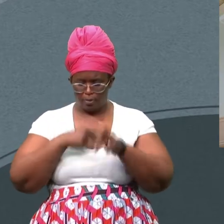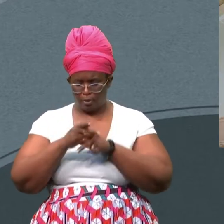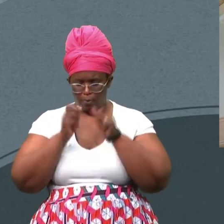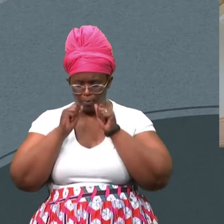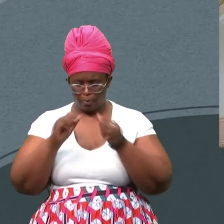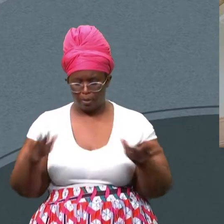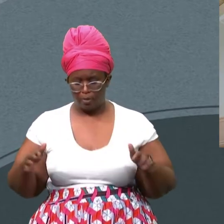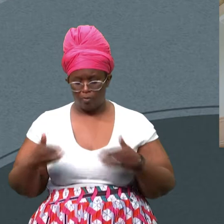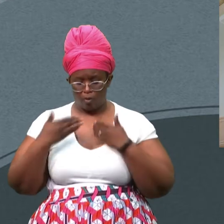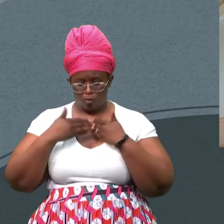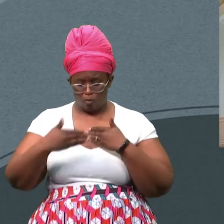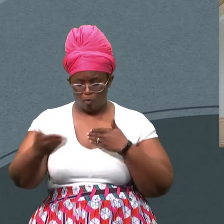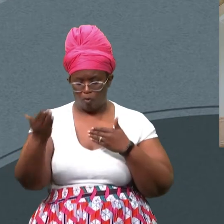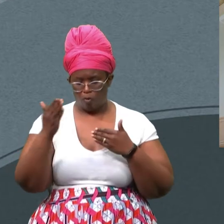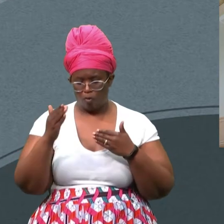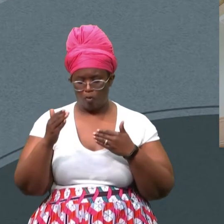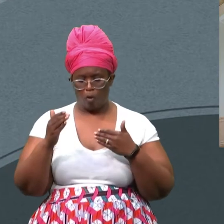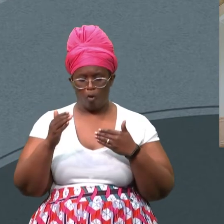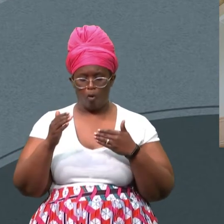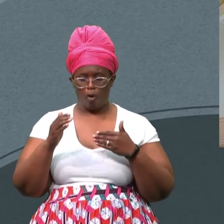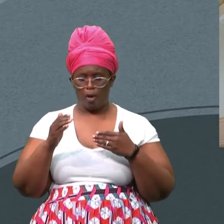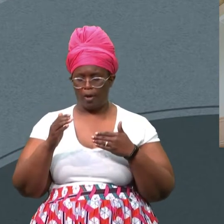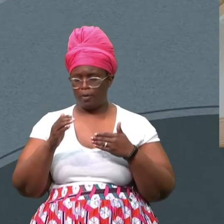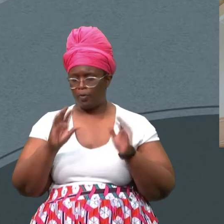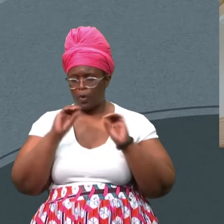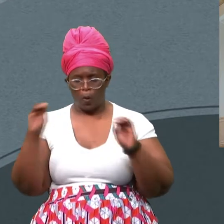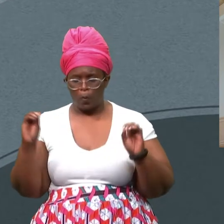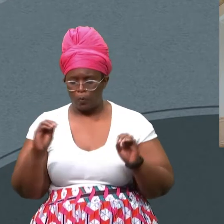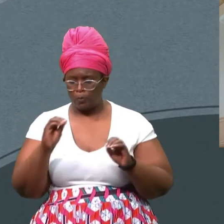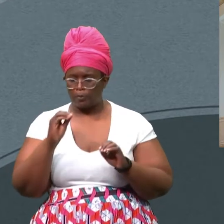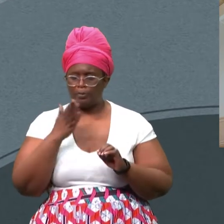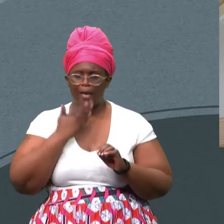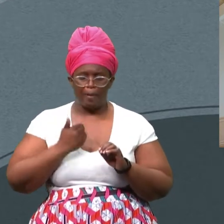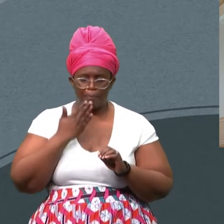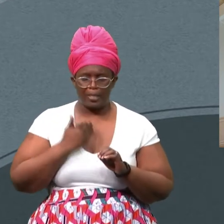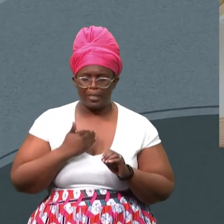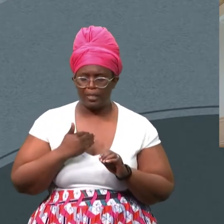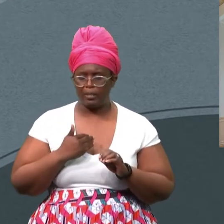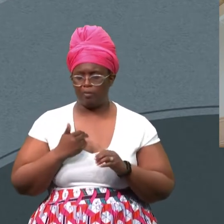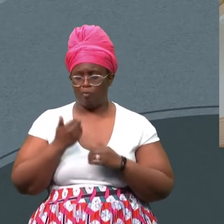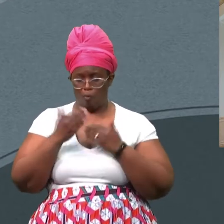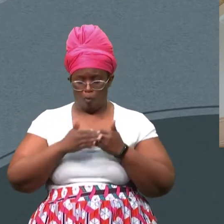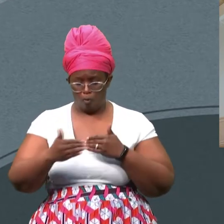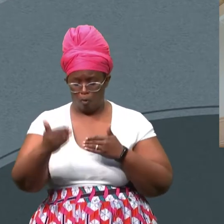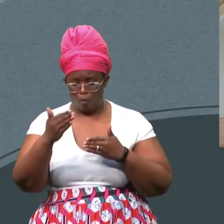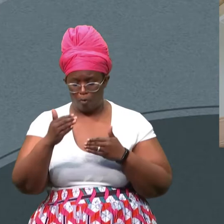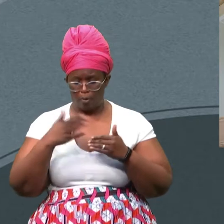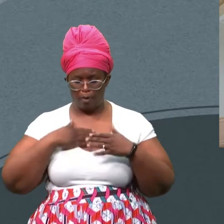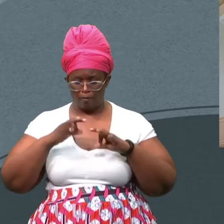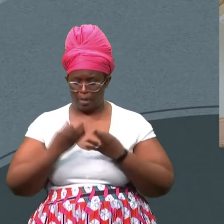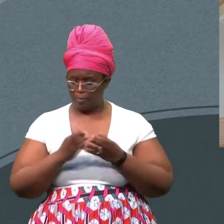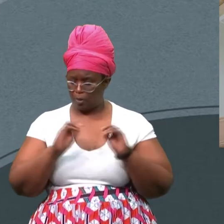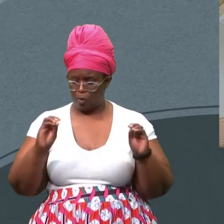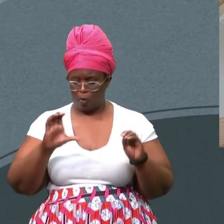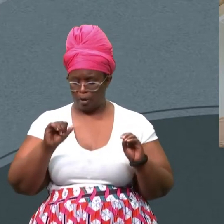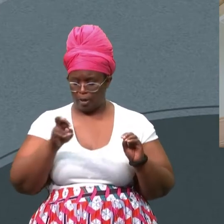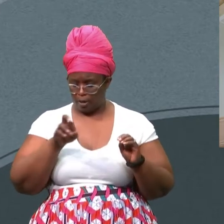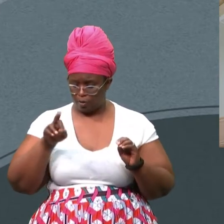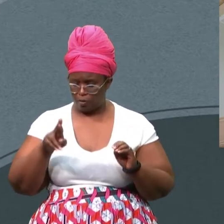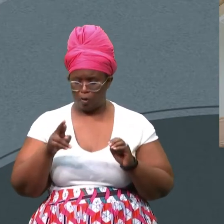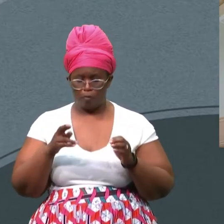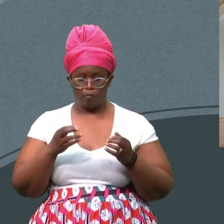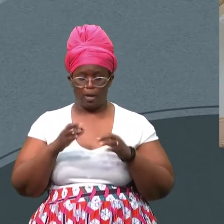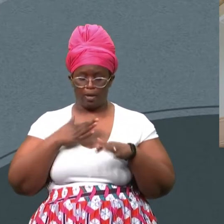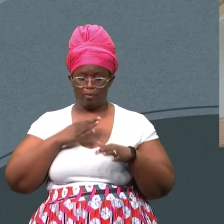now on, there won't be diabetes. Oh, God, I hear you. In my family, from now on, there won't be cancer. In my family, from